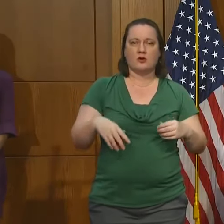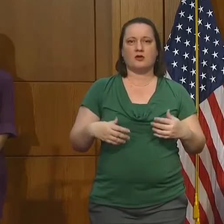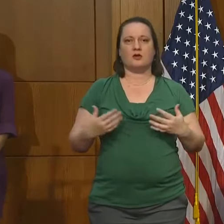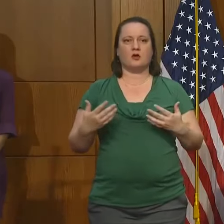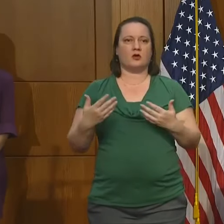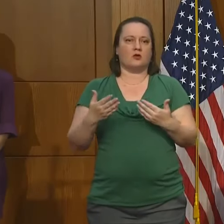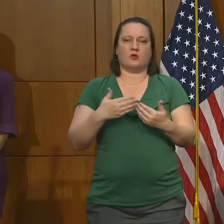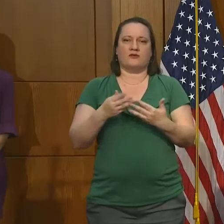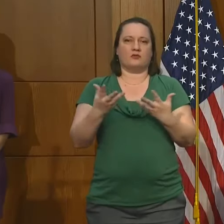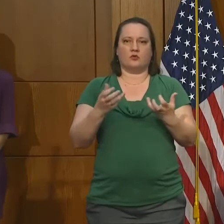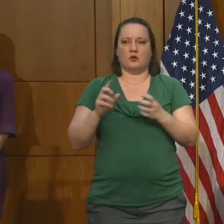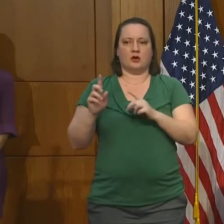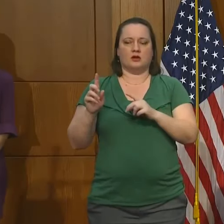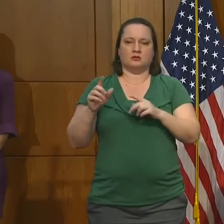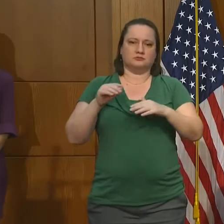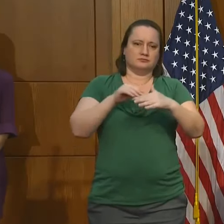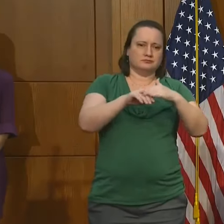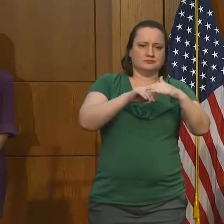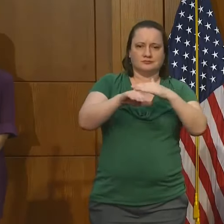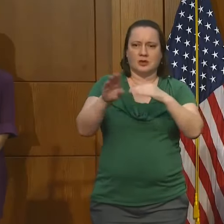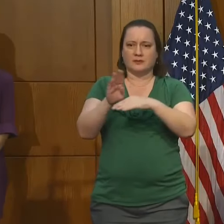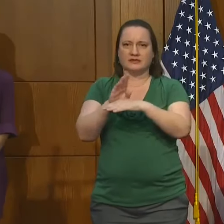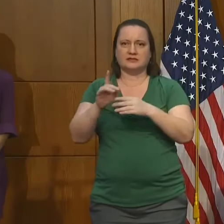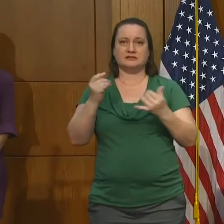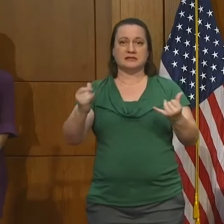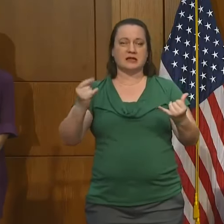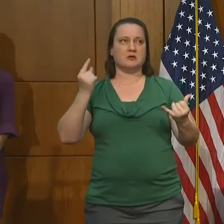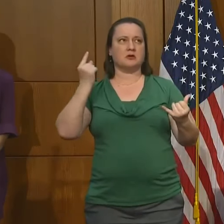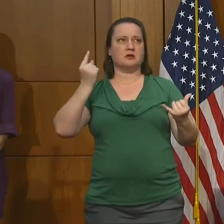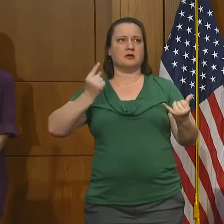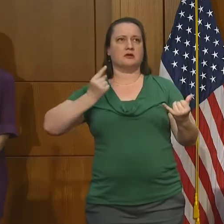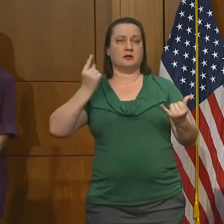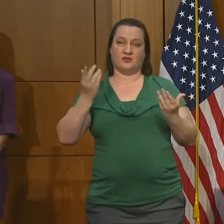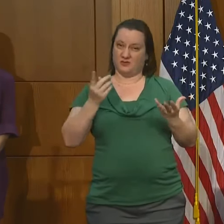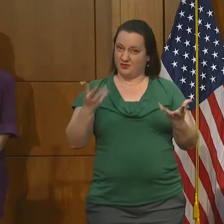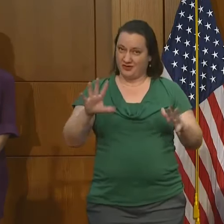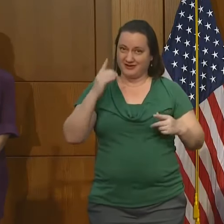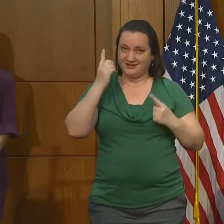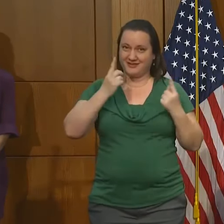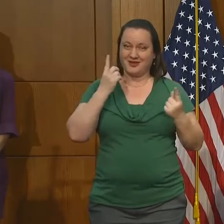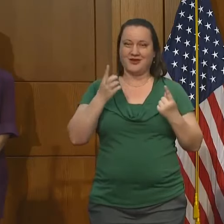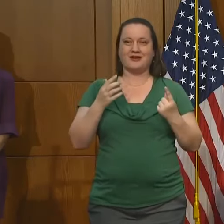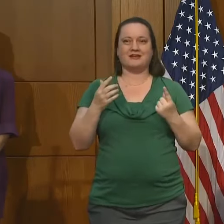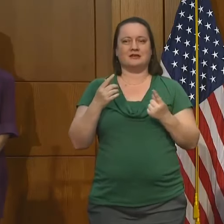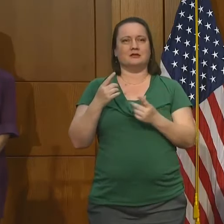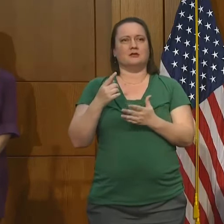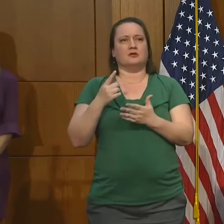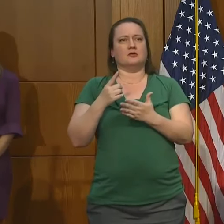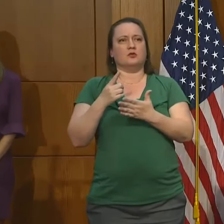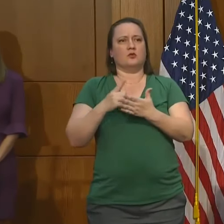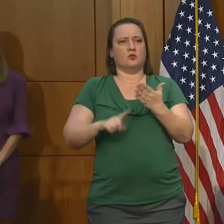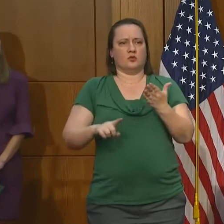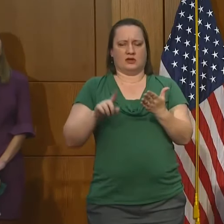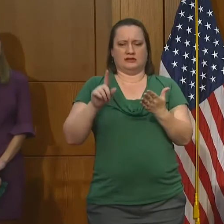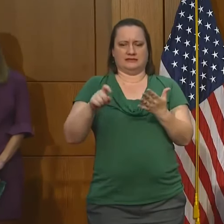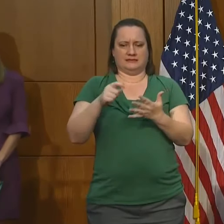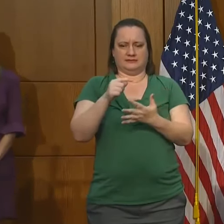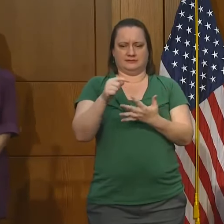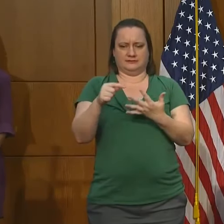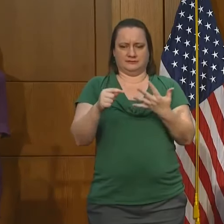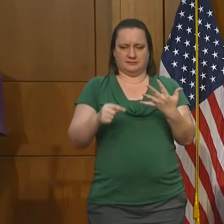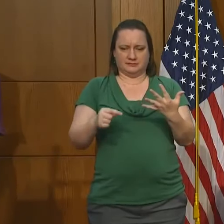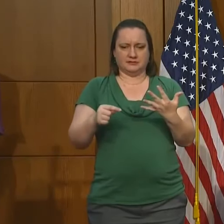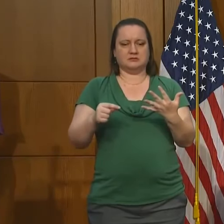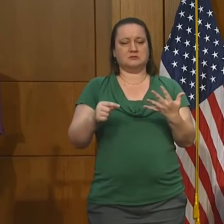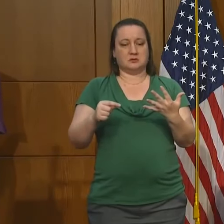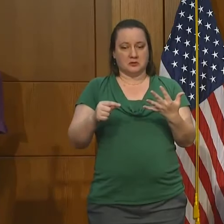or wherever. Start thinking about, and maybe you already have, what it's going to take, what worries you, how do you